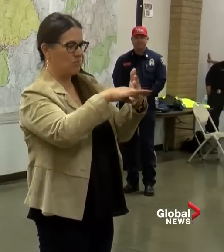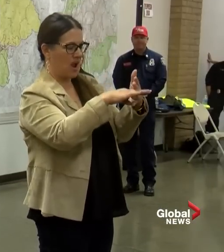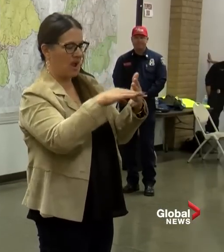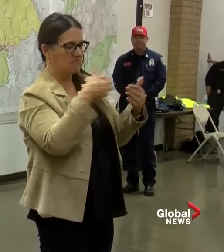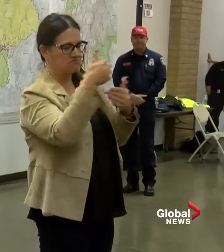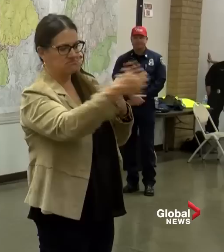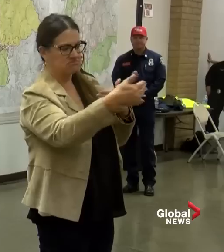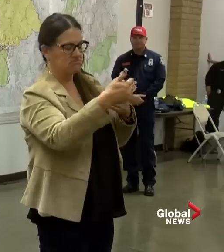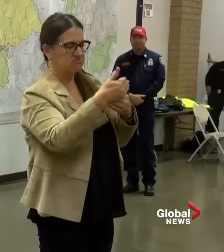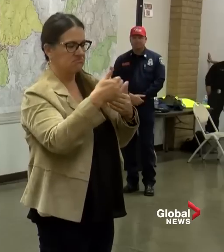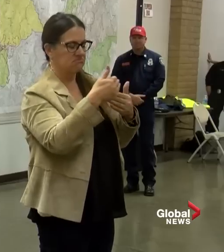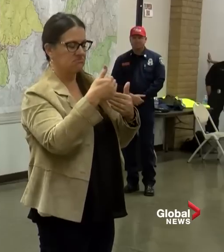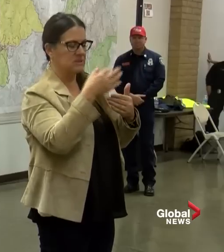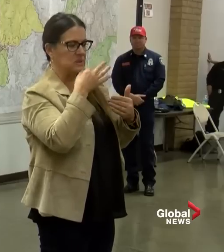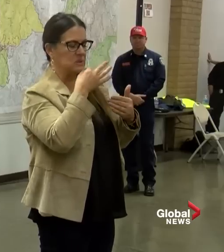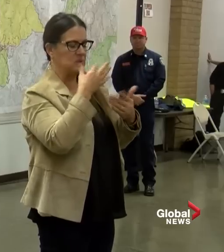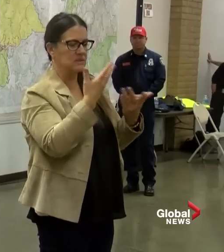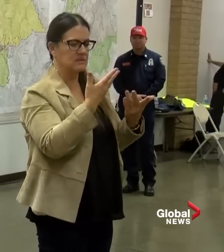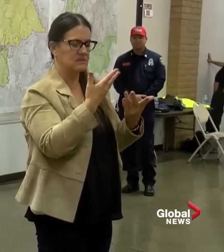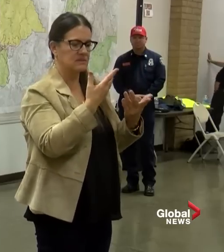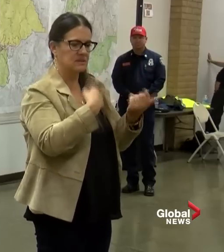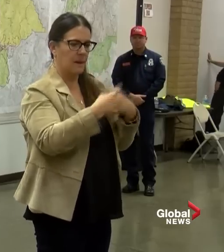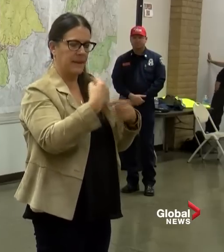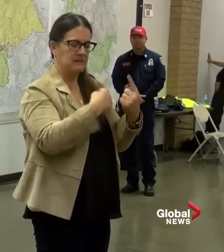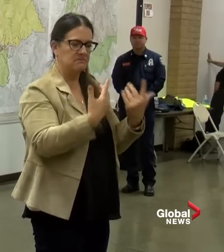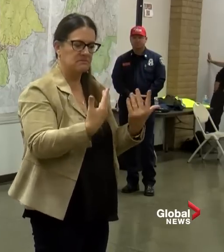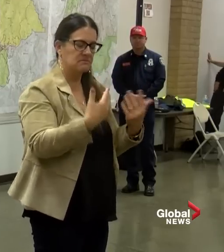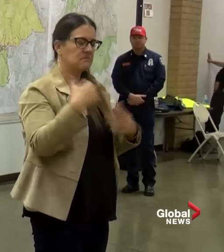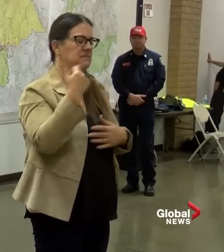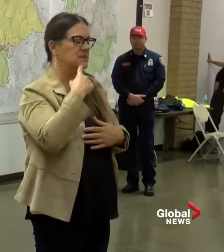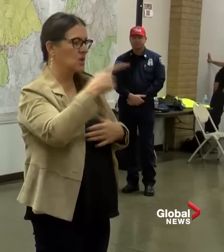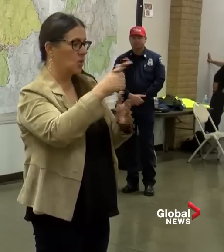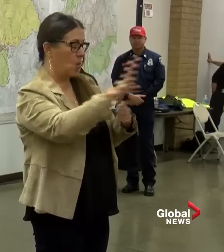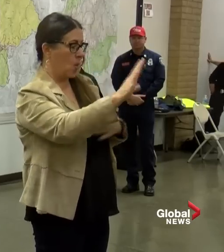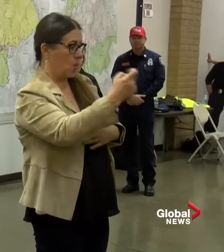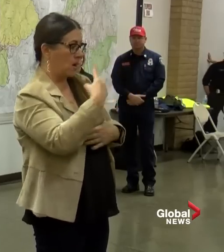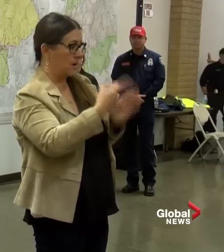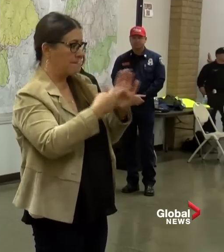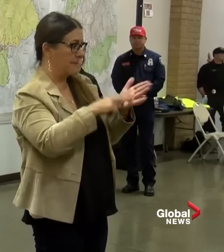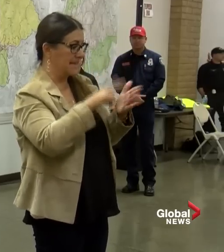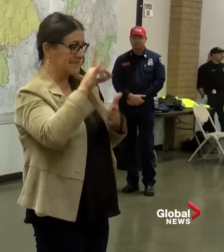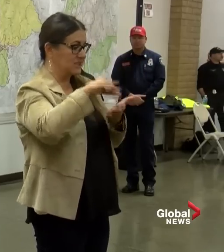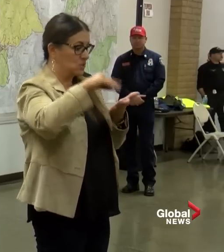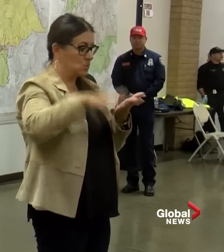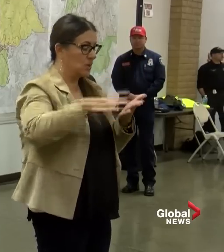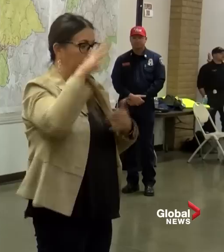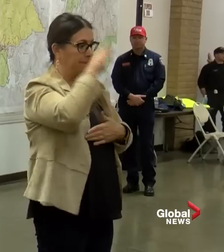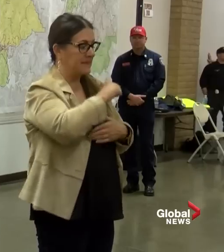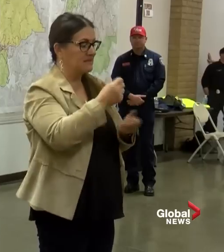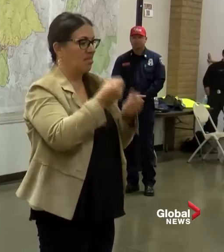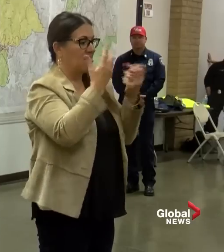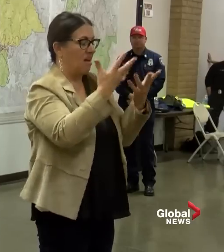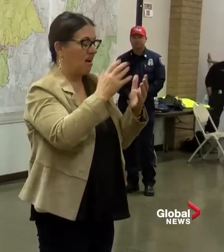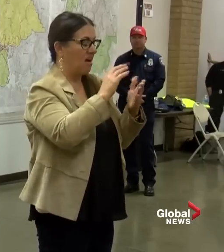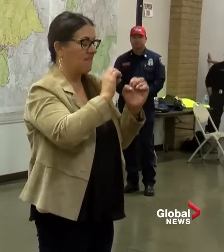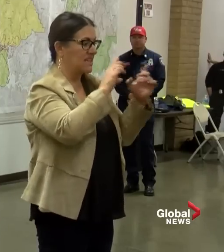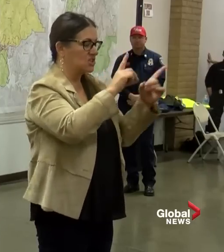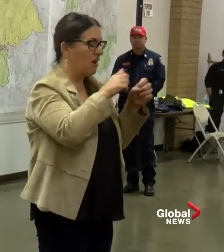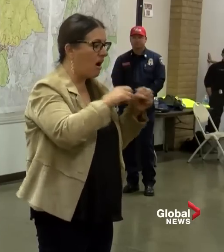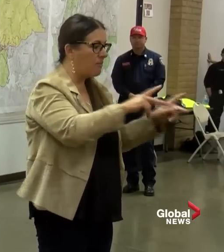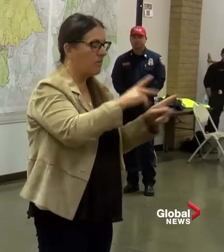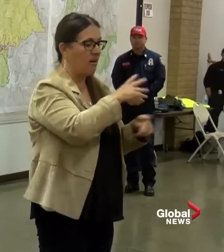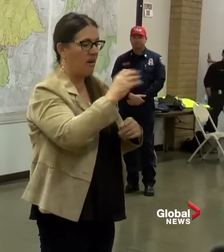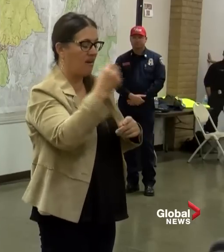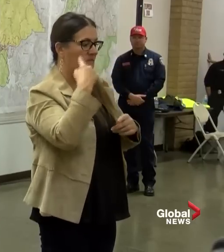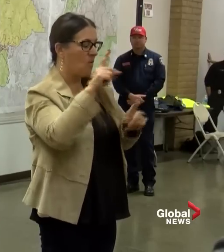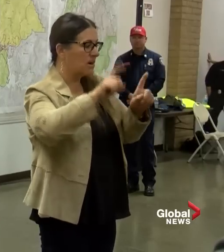3rd. So the question was, have students missed out on testing and other educational opportunities while they've been